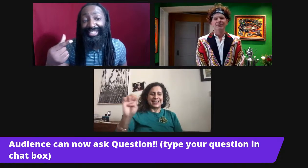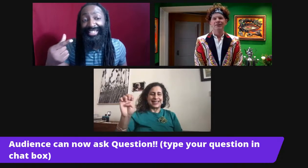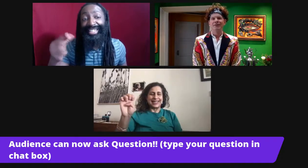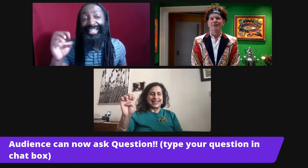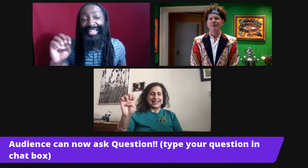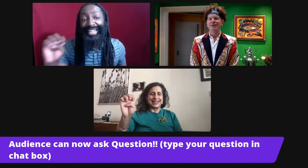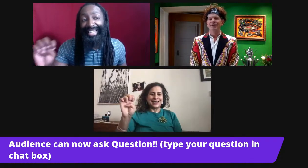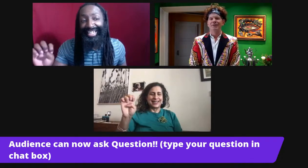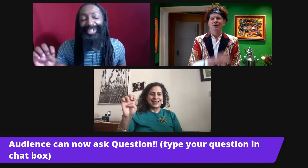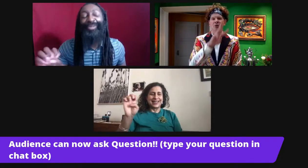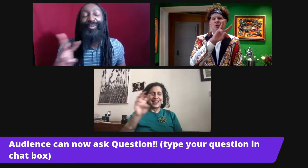W-E-E-G-E-E.